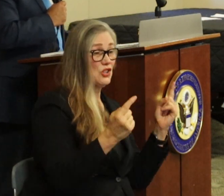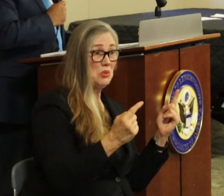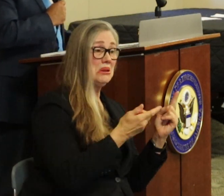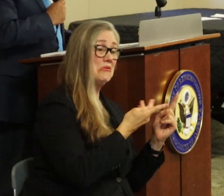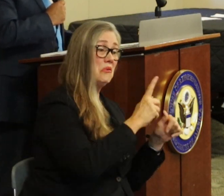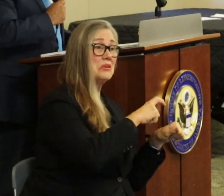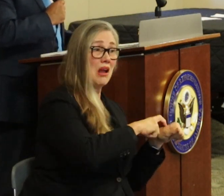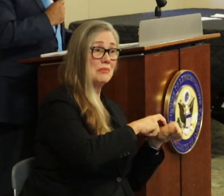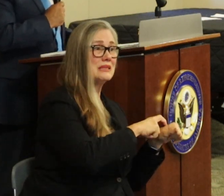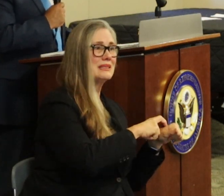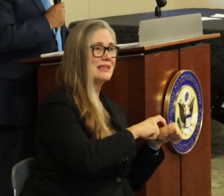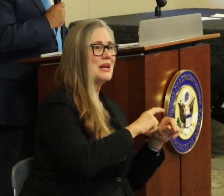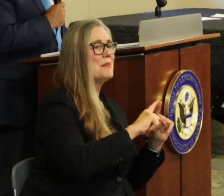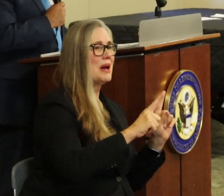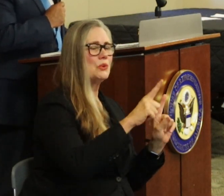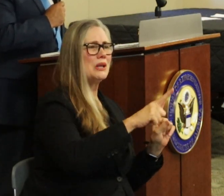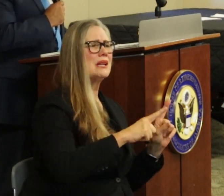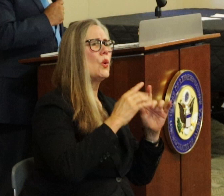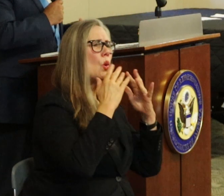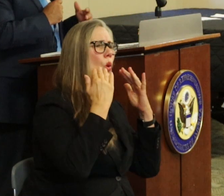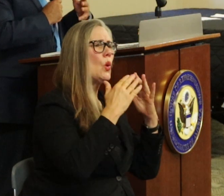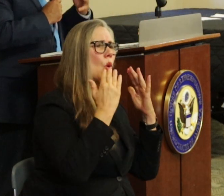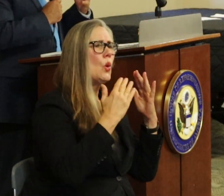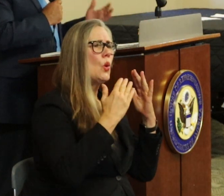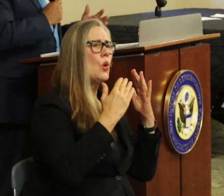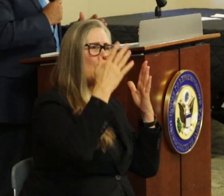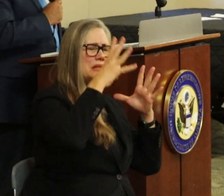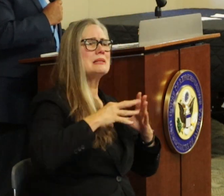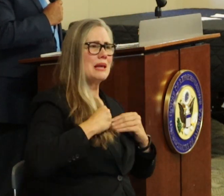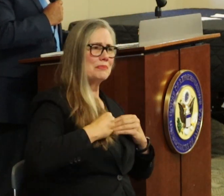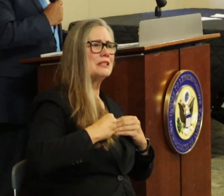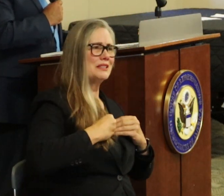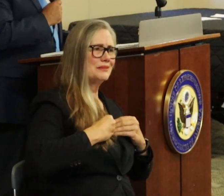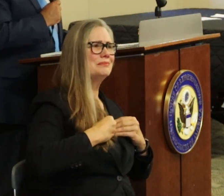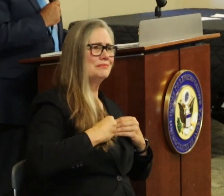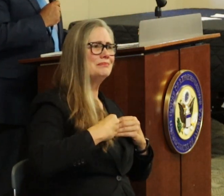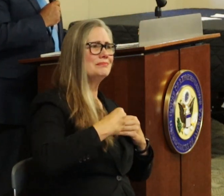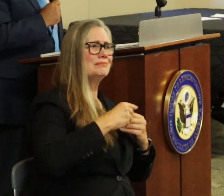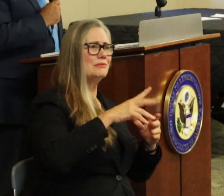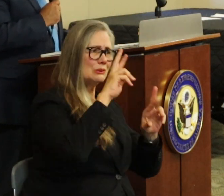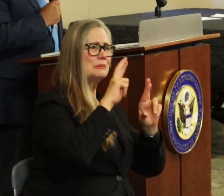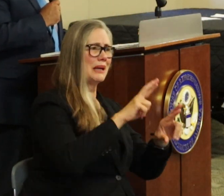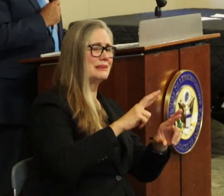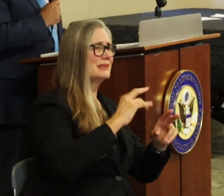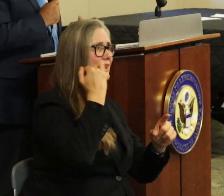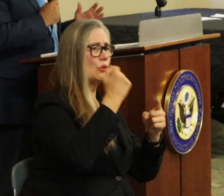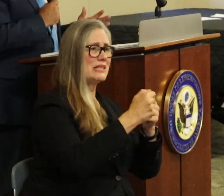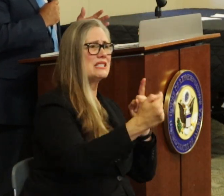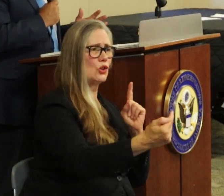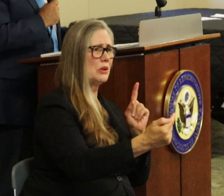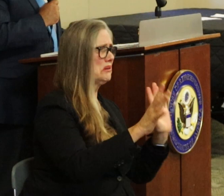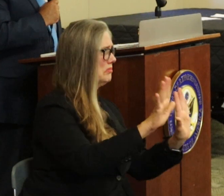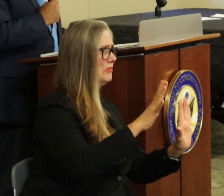was we agreed to disagree, and it was civil, and we maintained a good relationship and a good rapport. And I've always